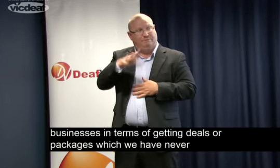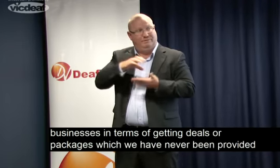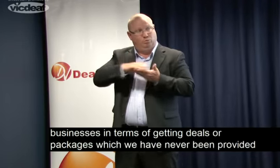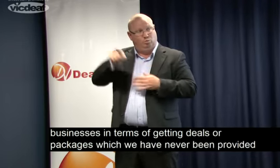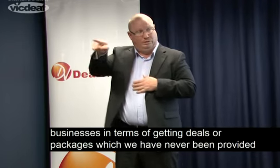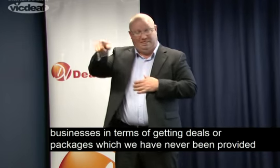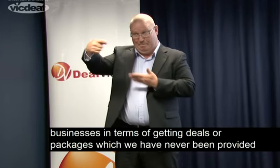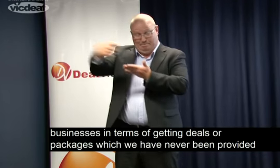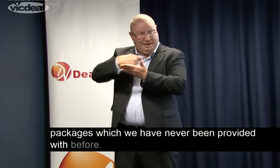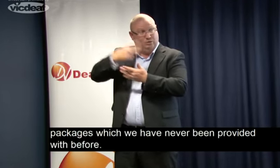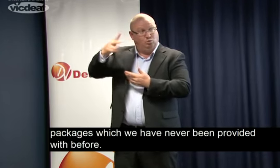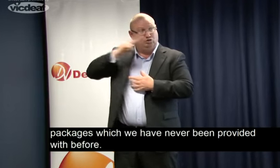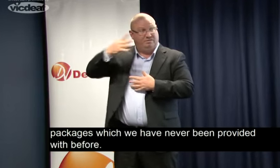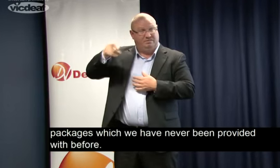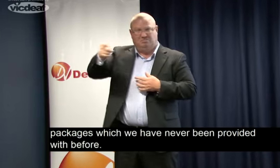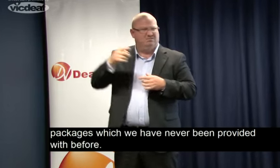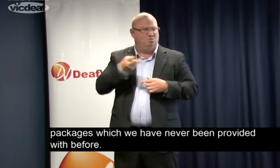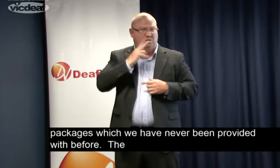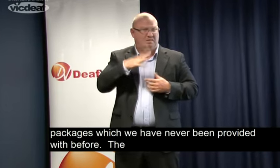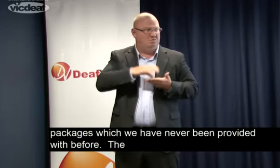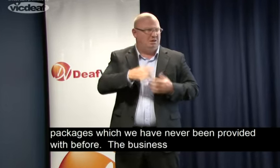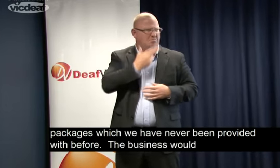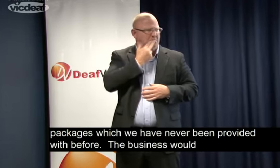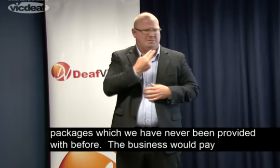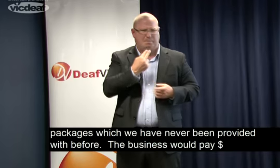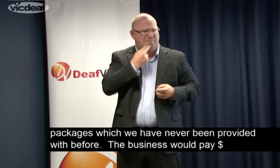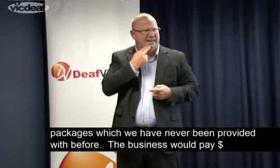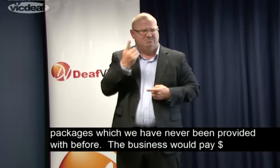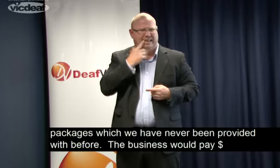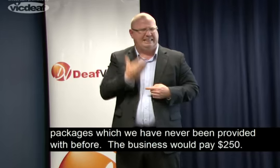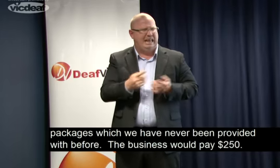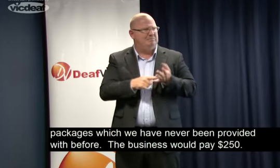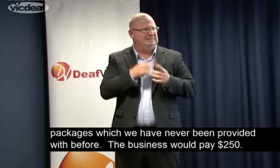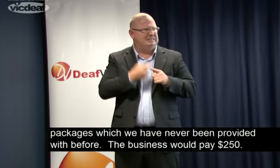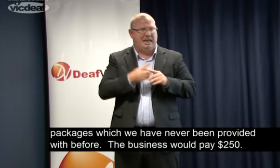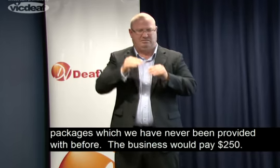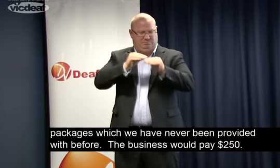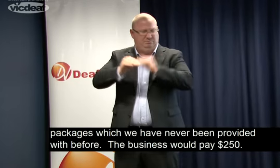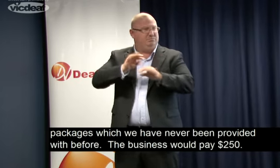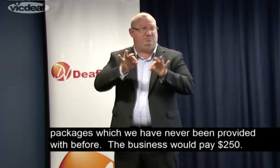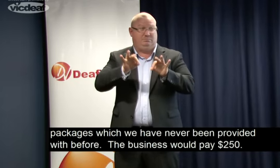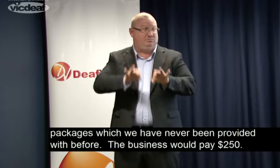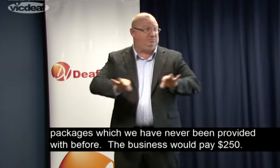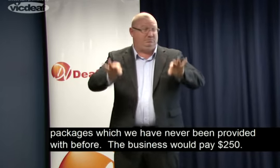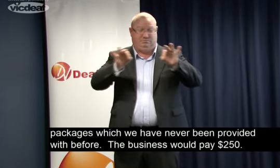The business would pay $250, which is, you know, peanuts. They're going to claim it on tax anyway.